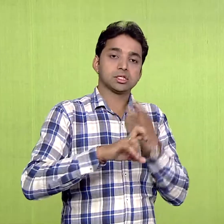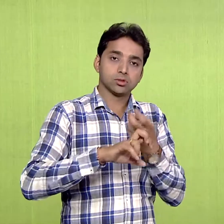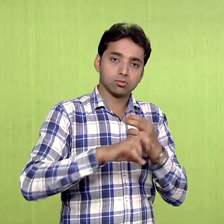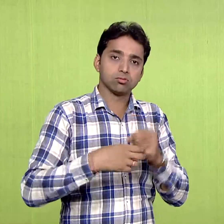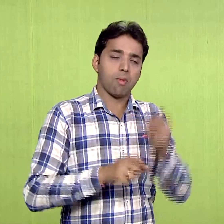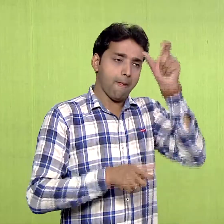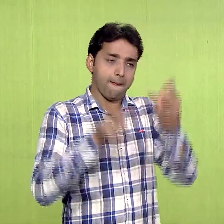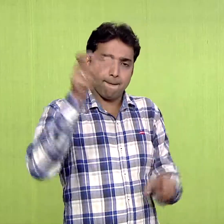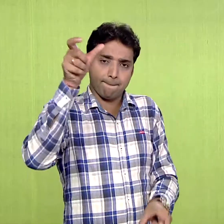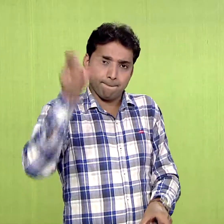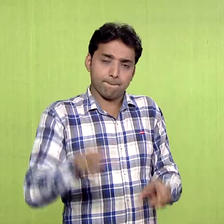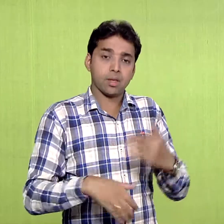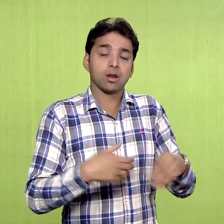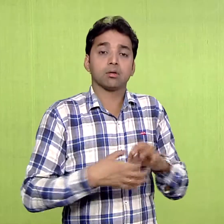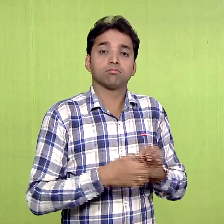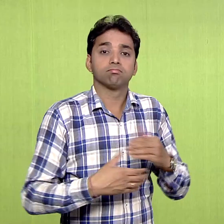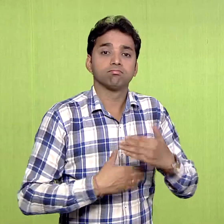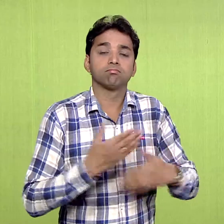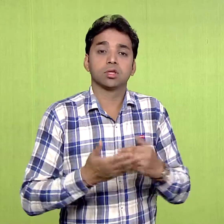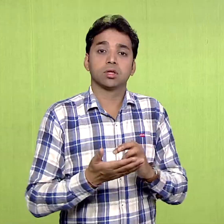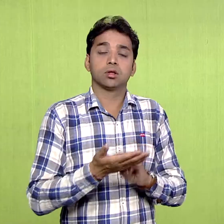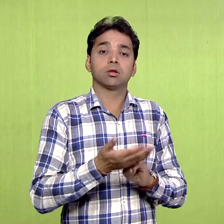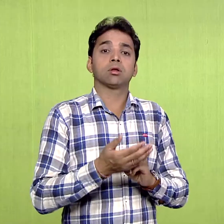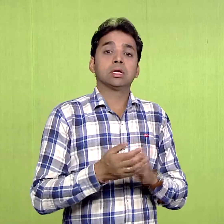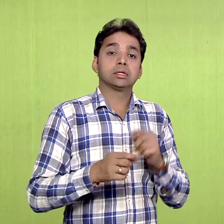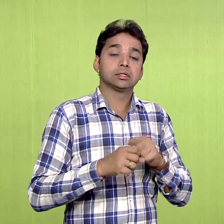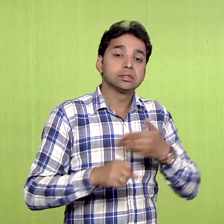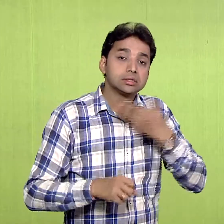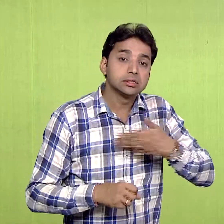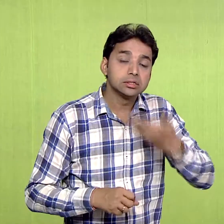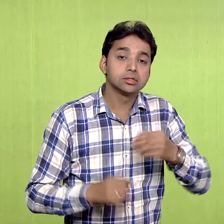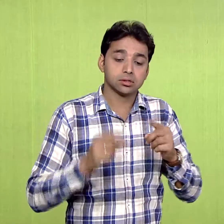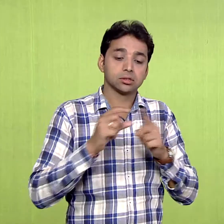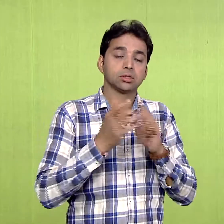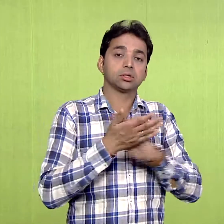which teachings of Dhamma were inscribed.